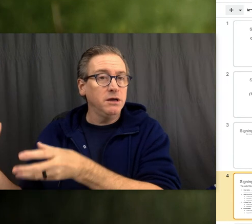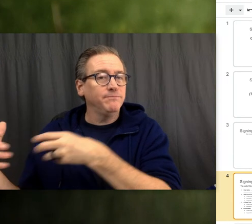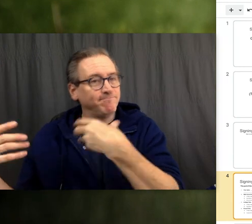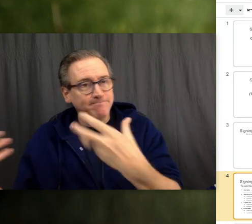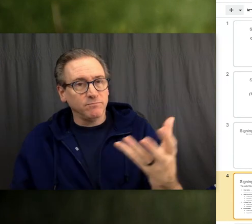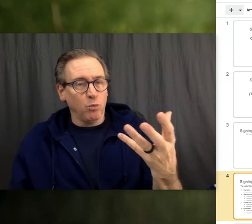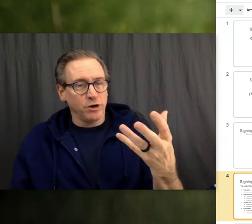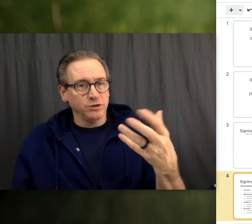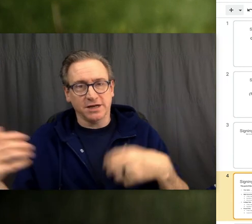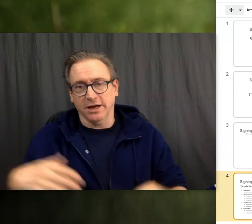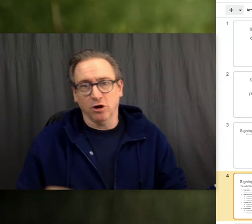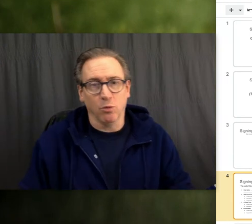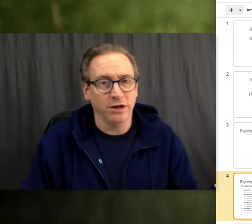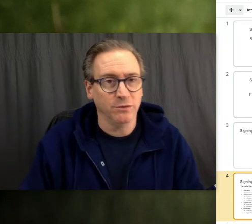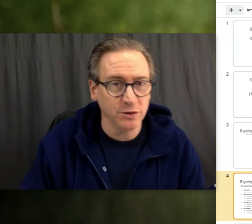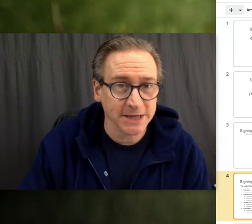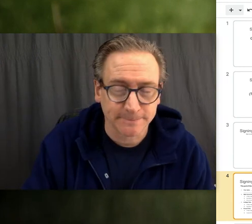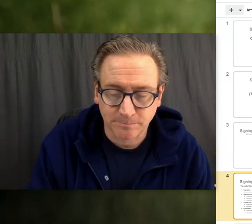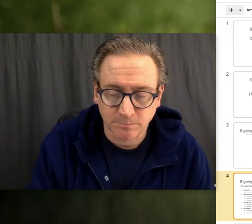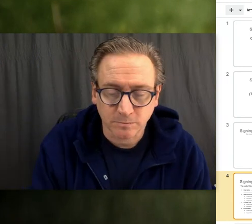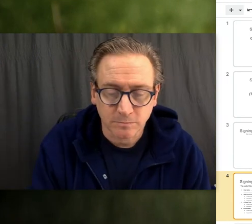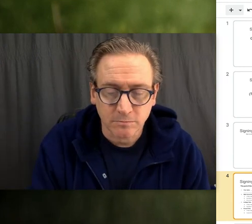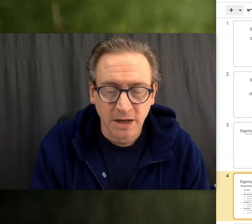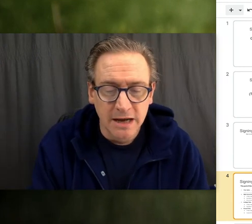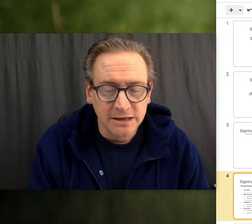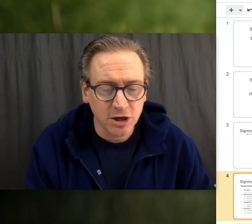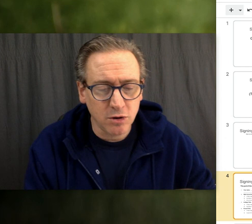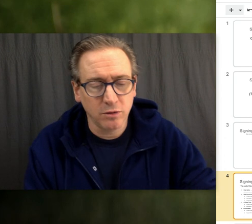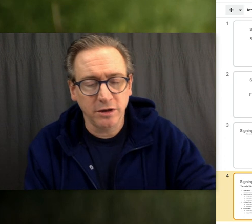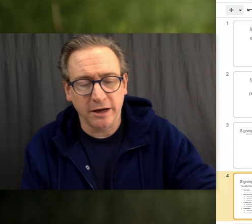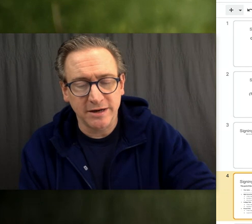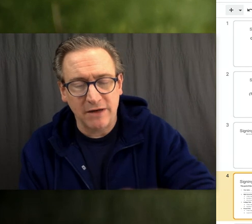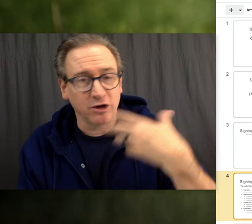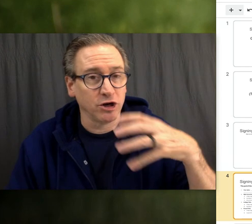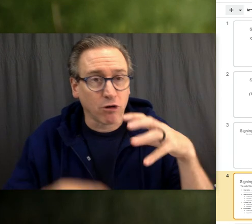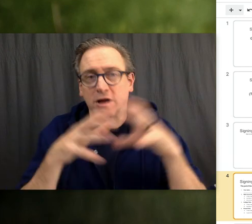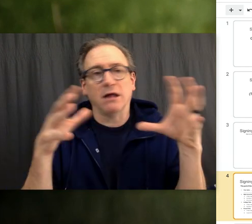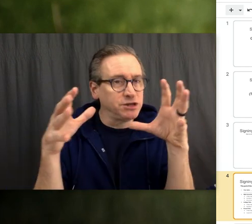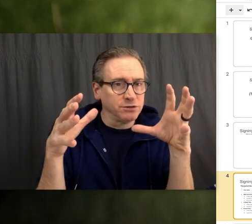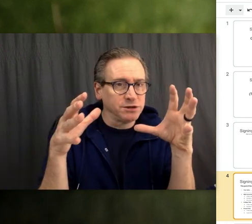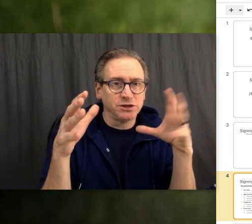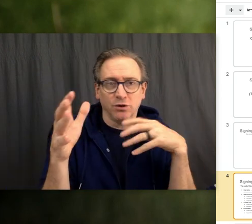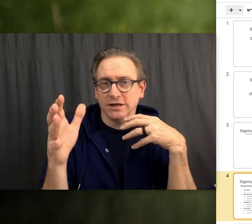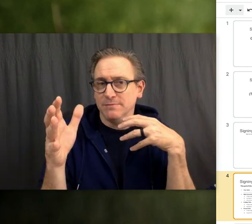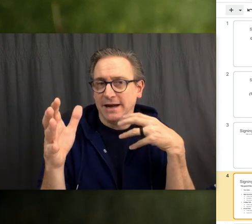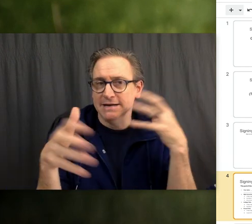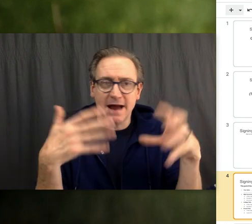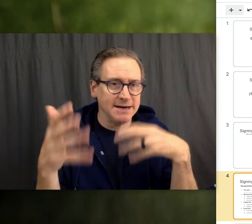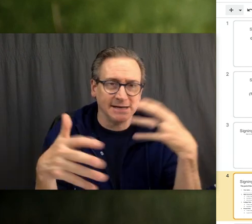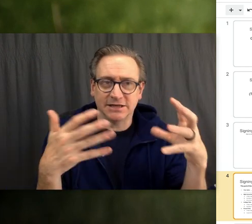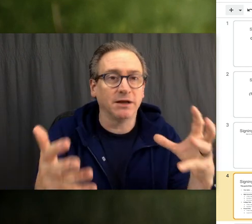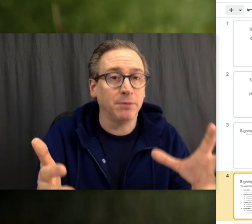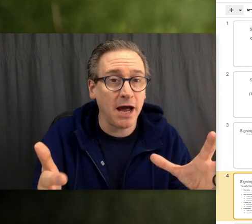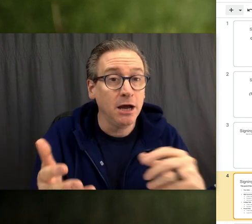now, what are you studying or what are you using? So, now that you're all college students, so this may